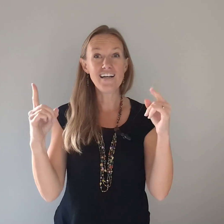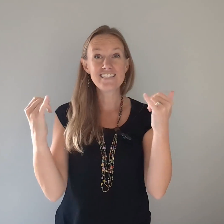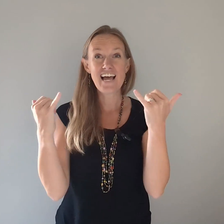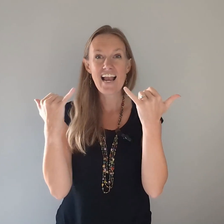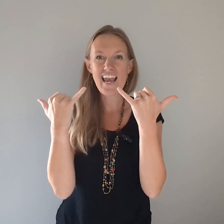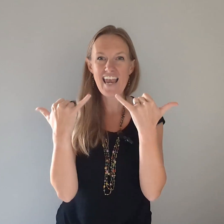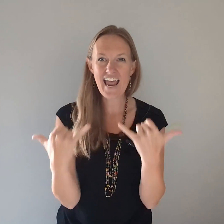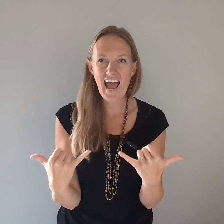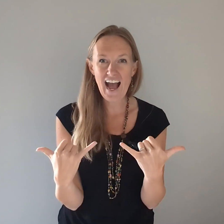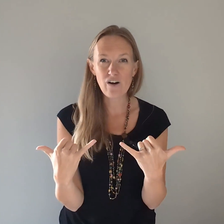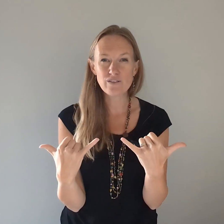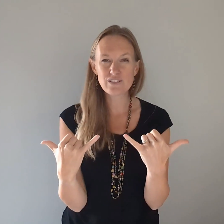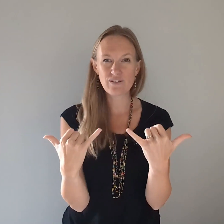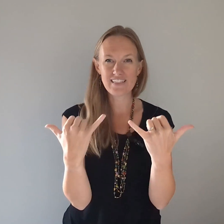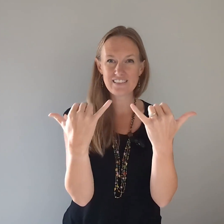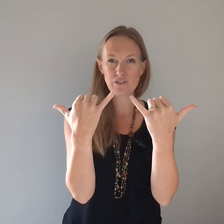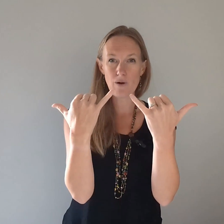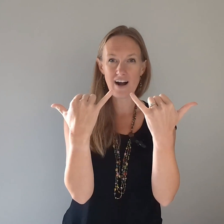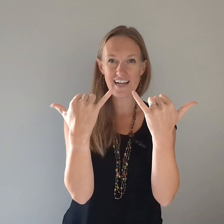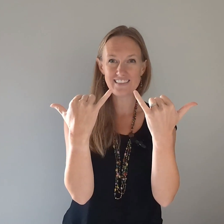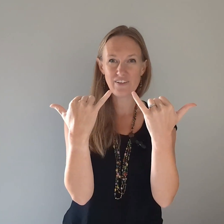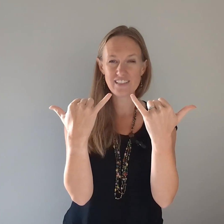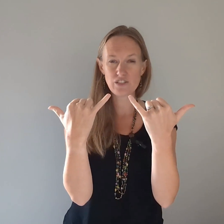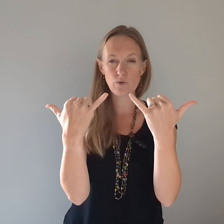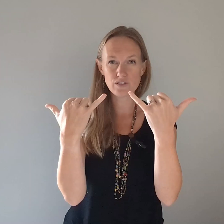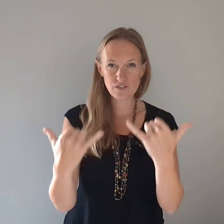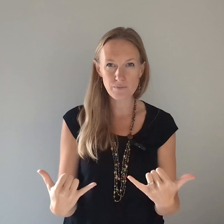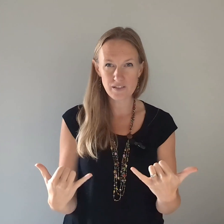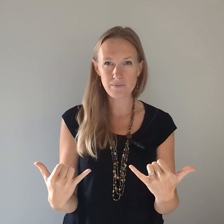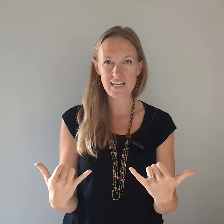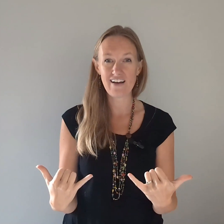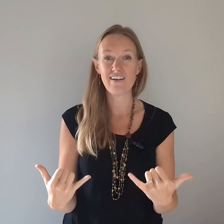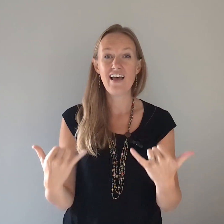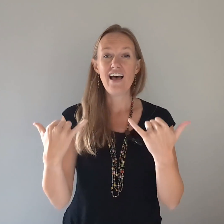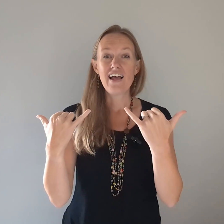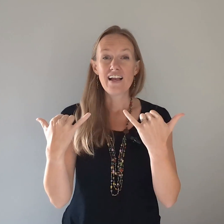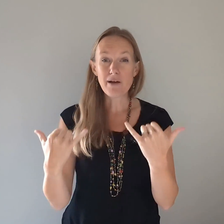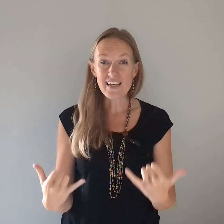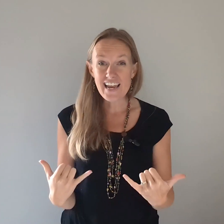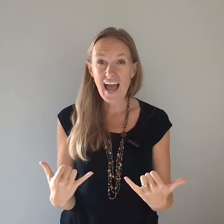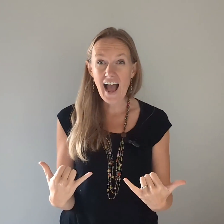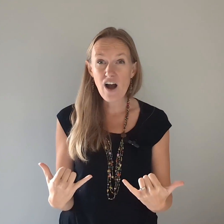but now. So this is your Y's facing towards you and bring them down. But